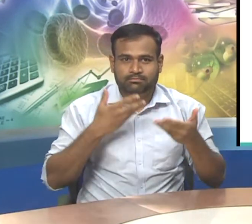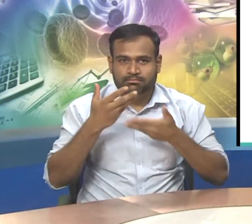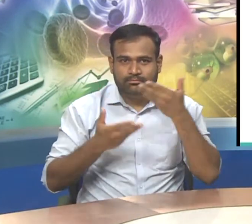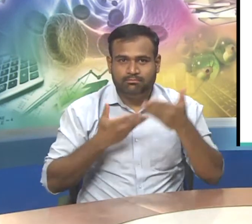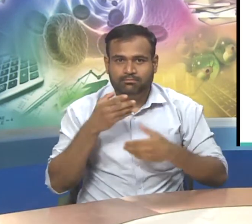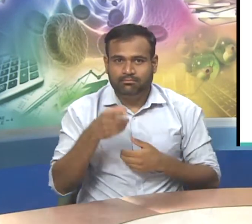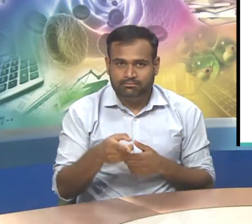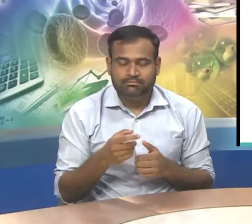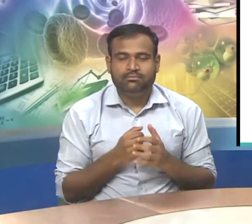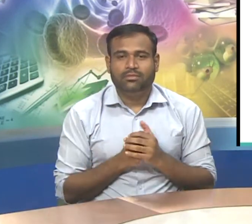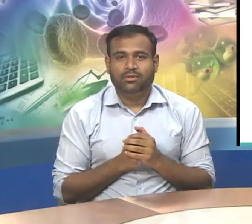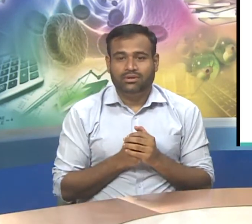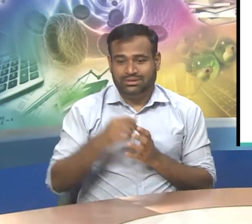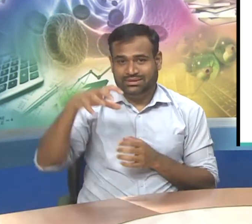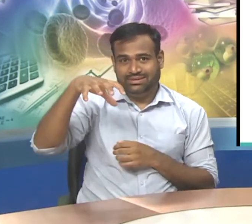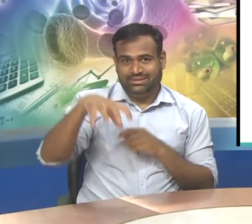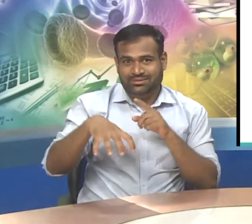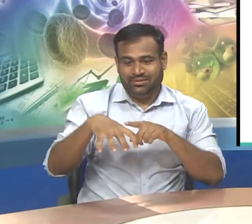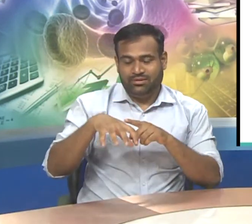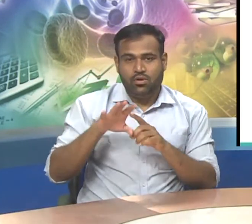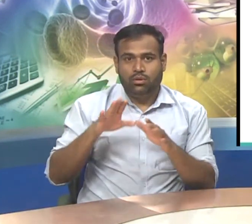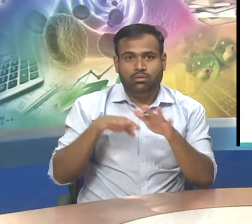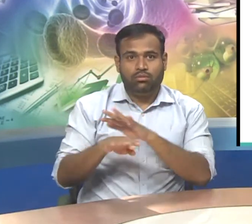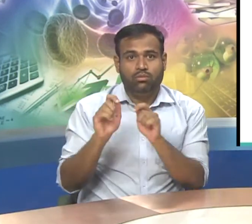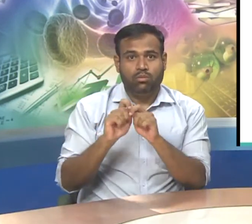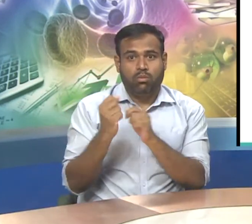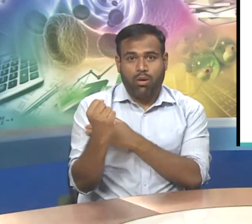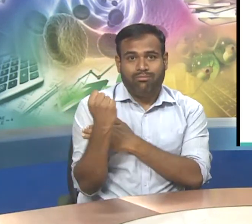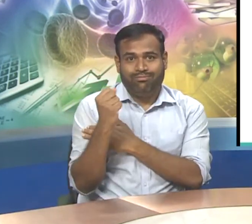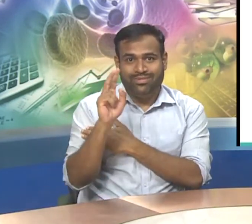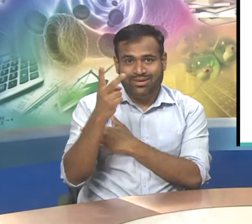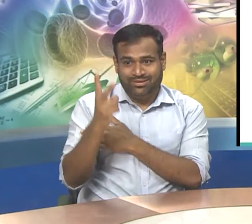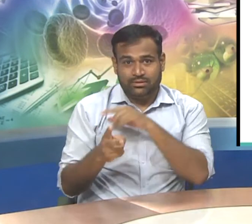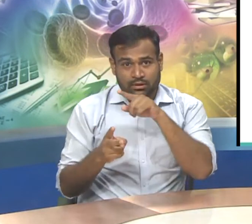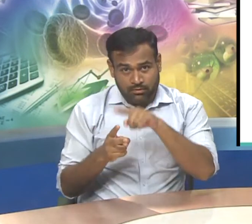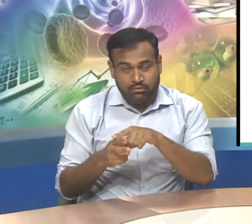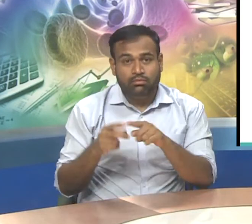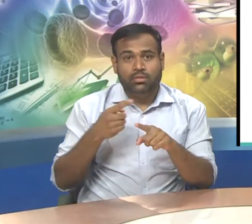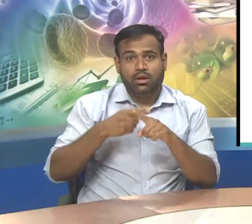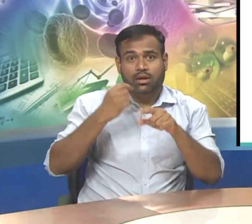Let us now continue after the break with the executive powers.